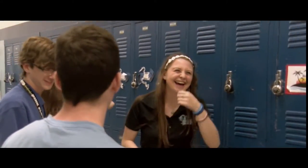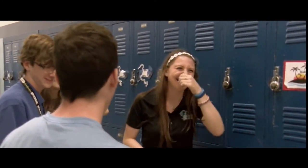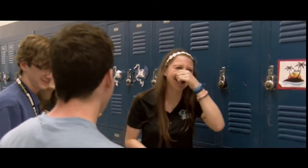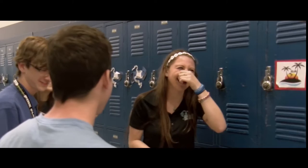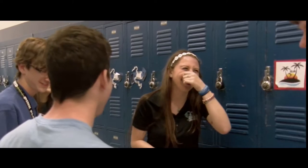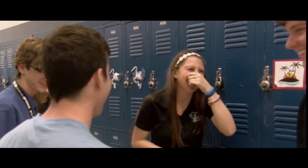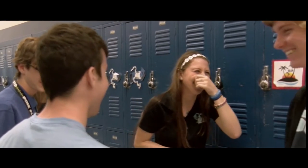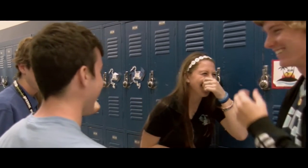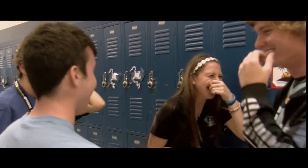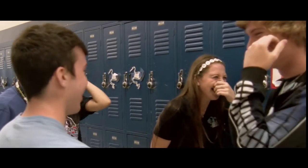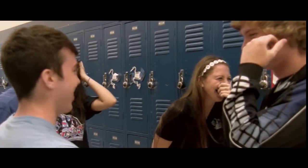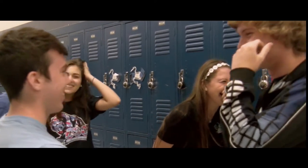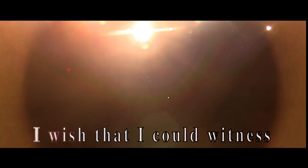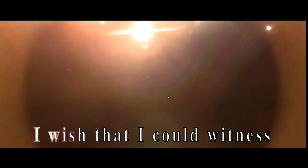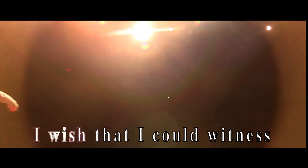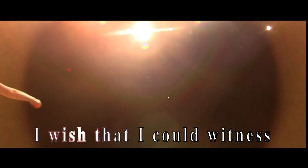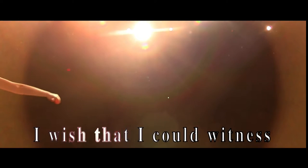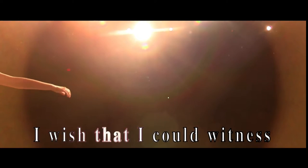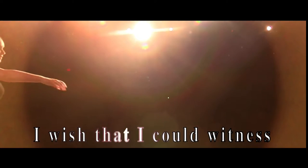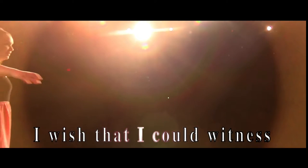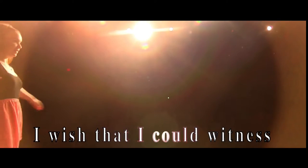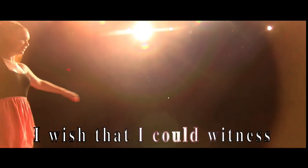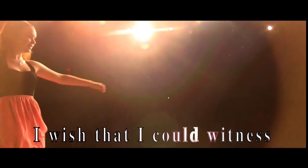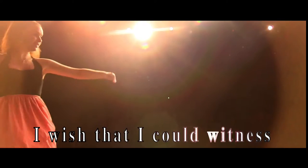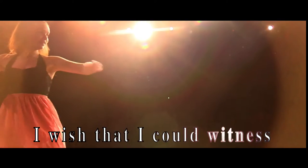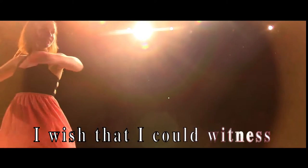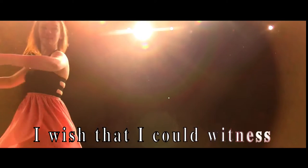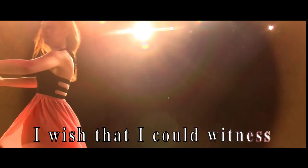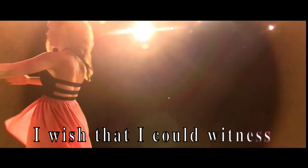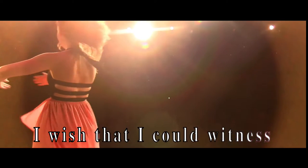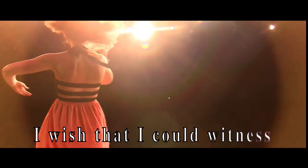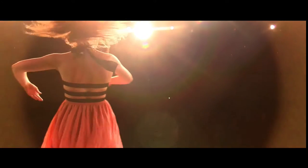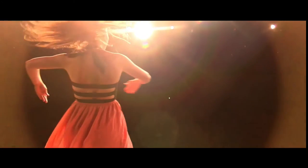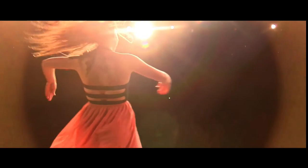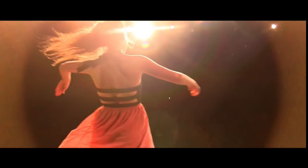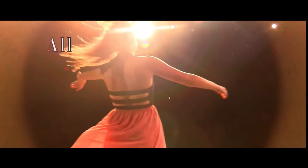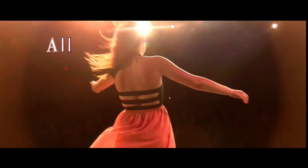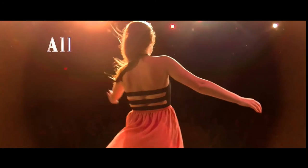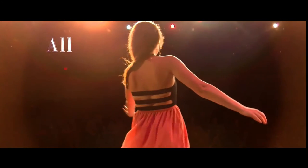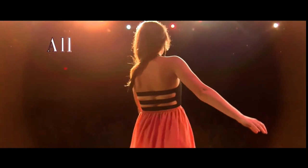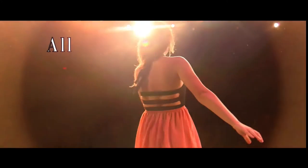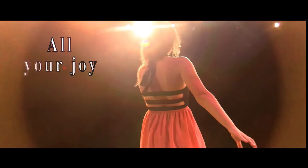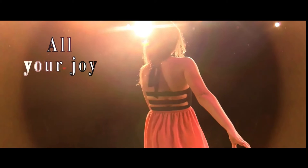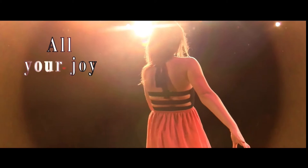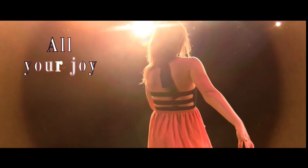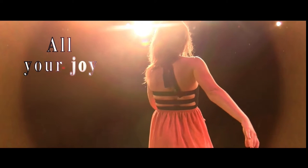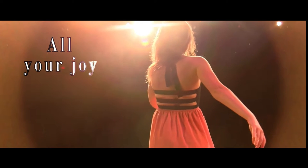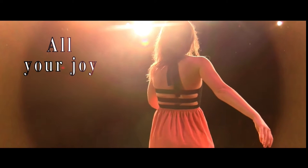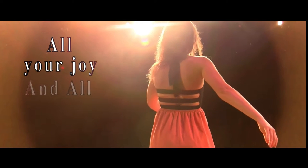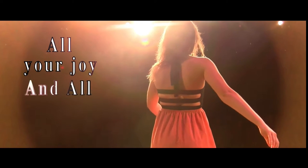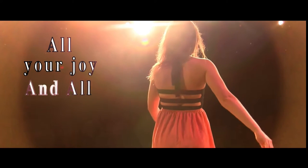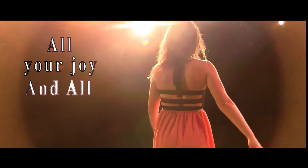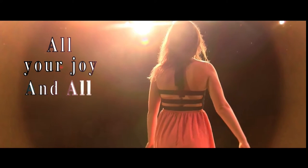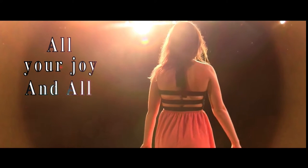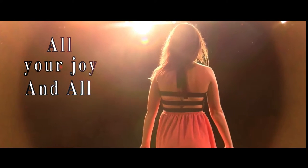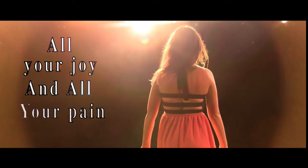I wish that I could witness All your joy And all your